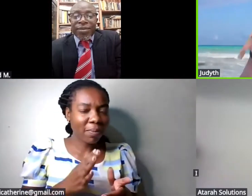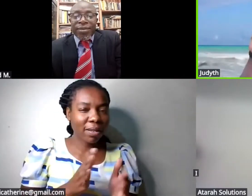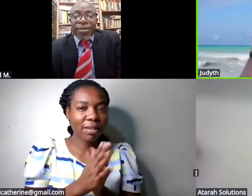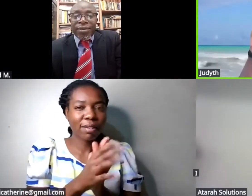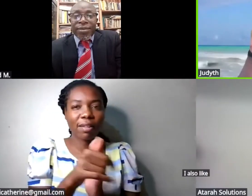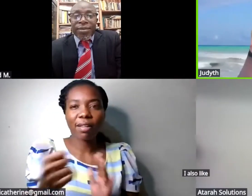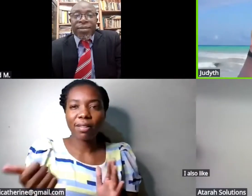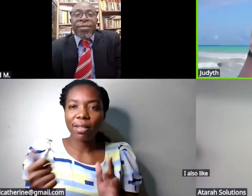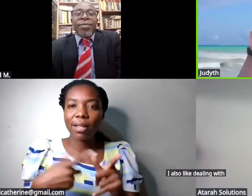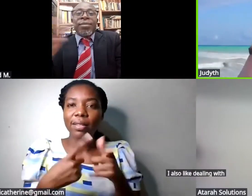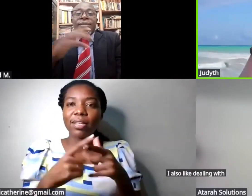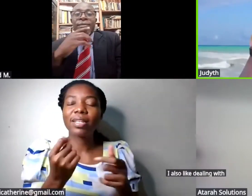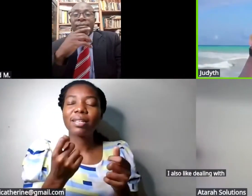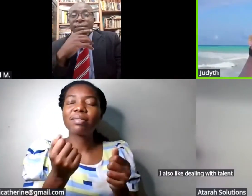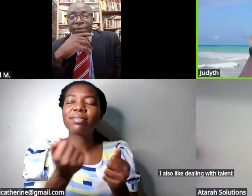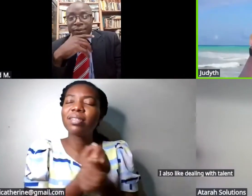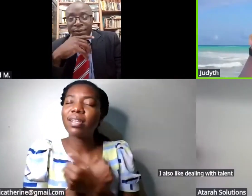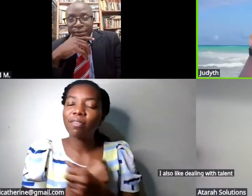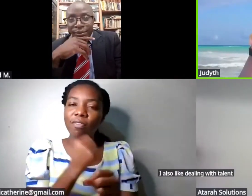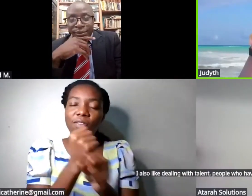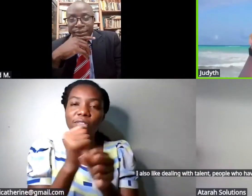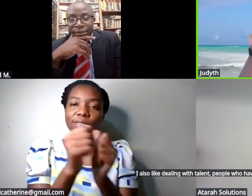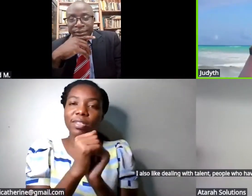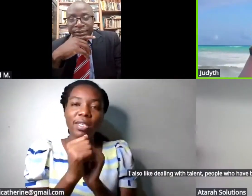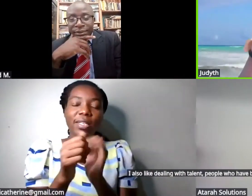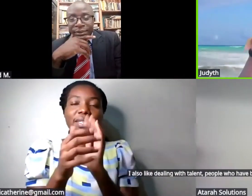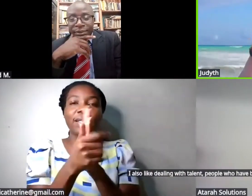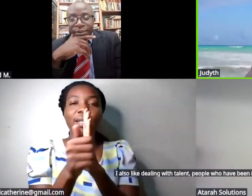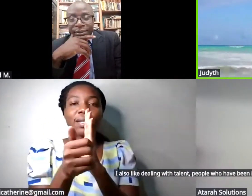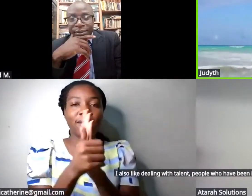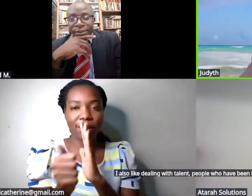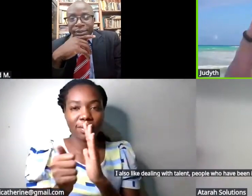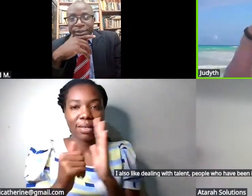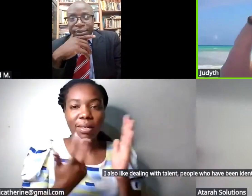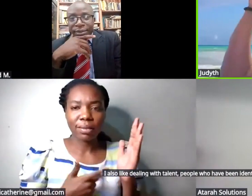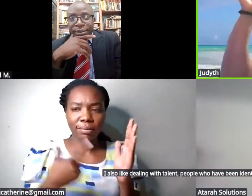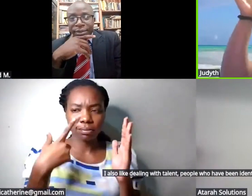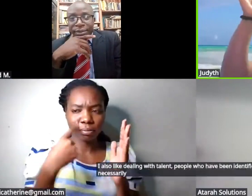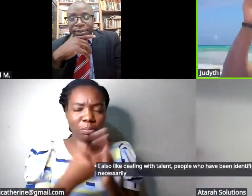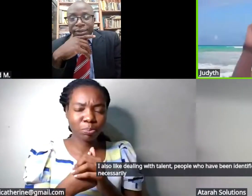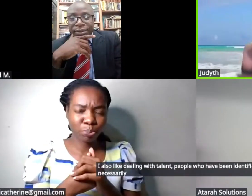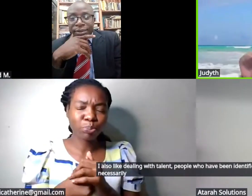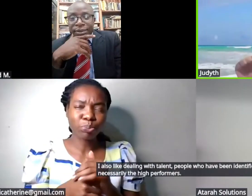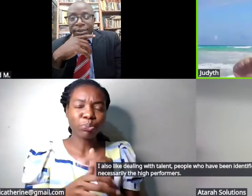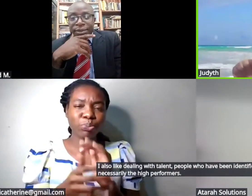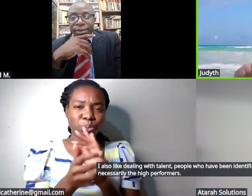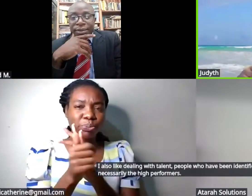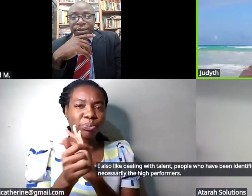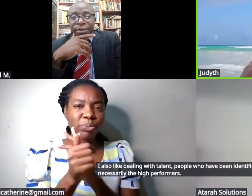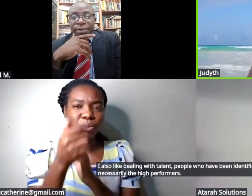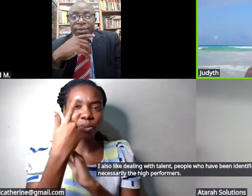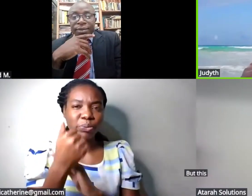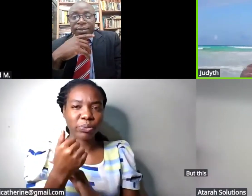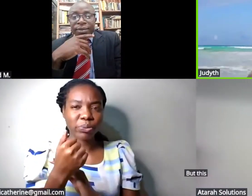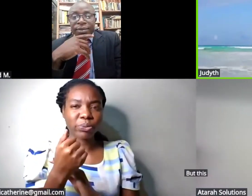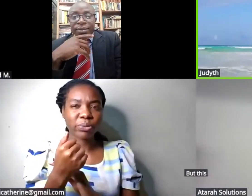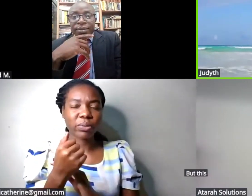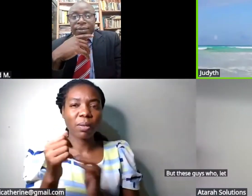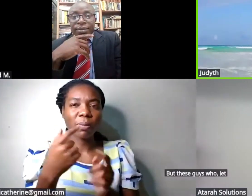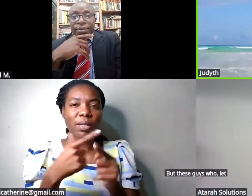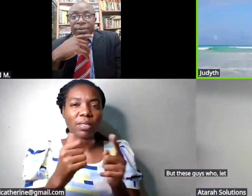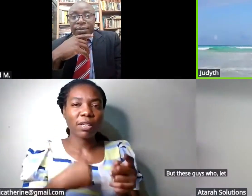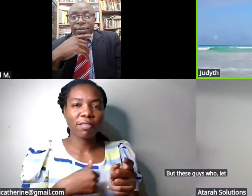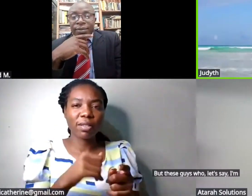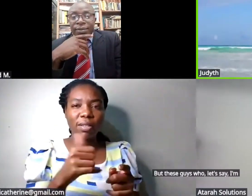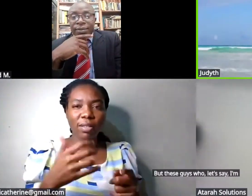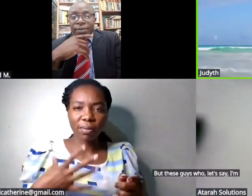dealing with talent, people who have been identified as talent, not necessarily the high performers, but these guys who, let's say, are very good at